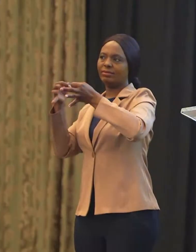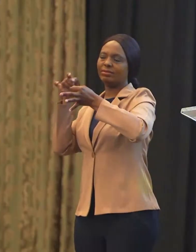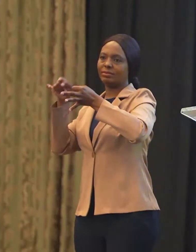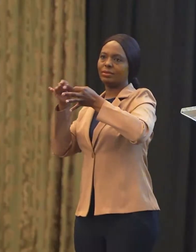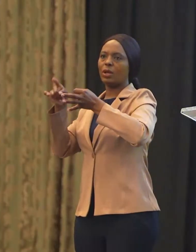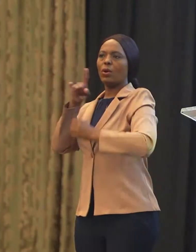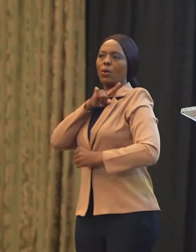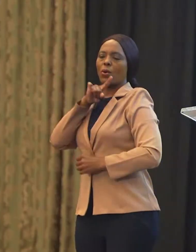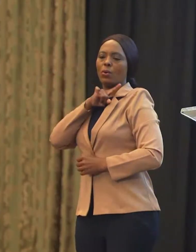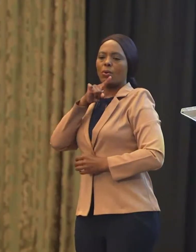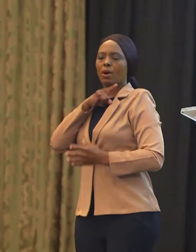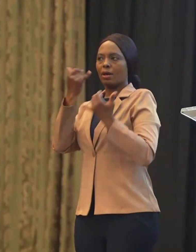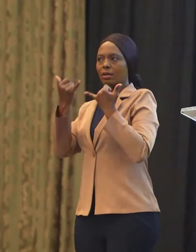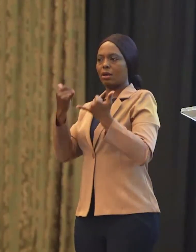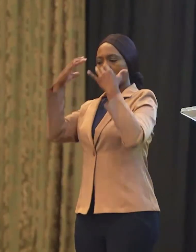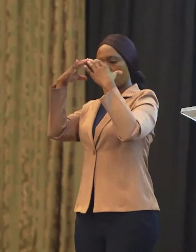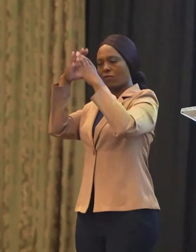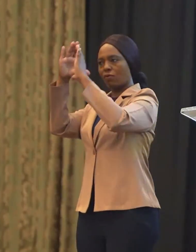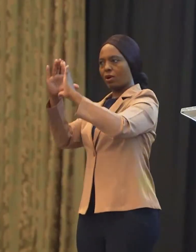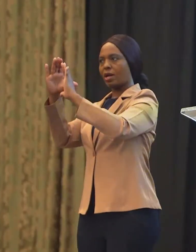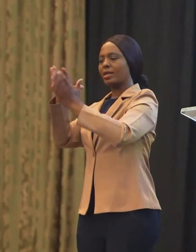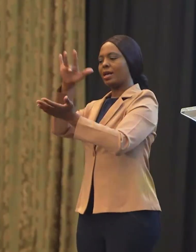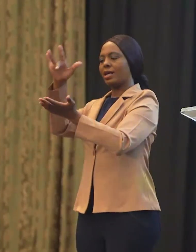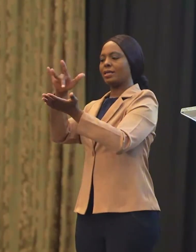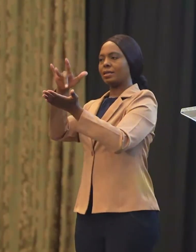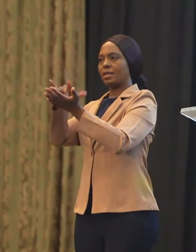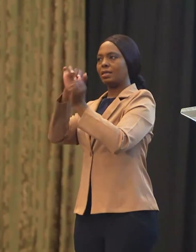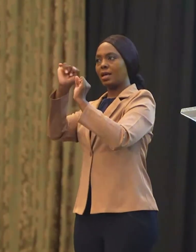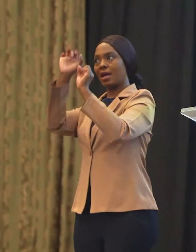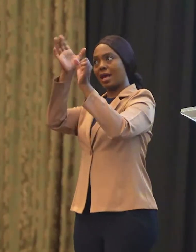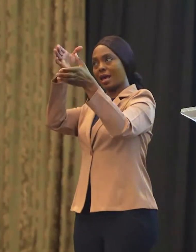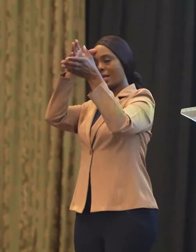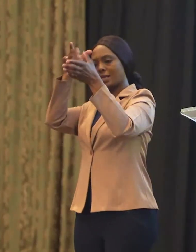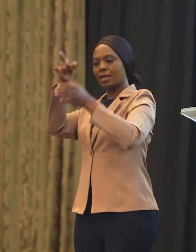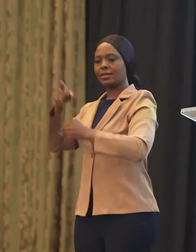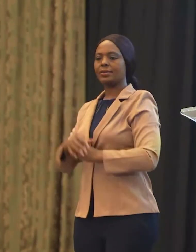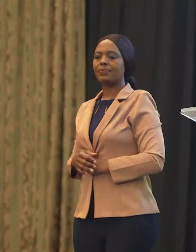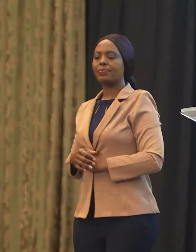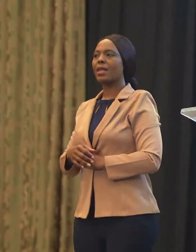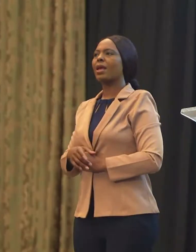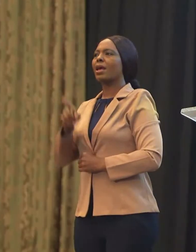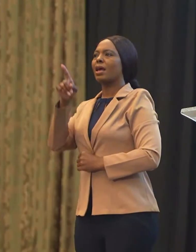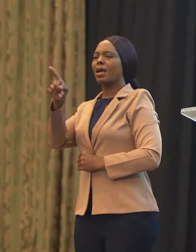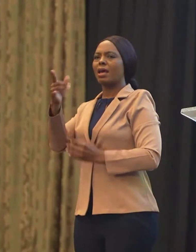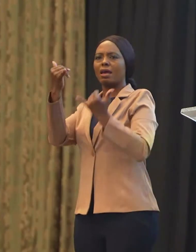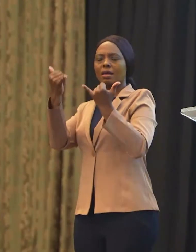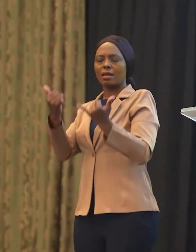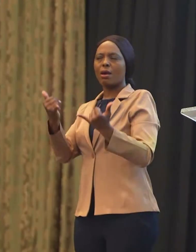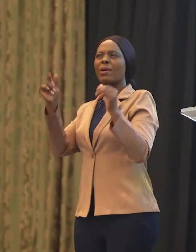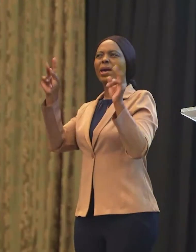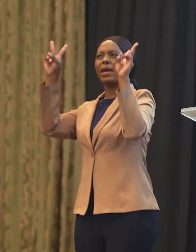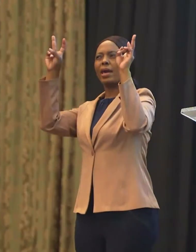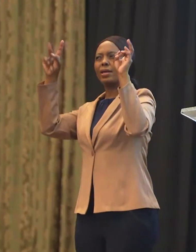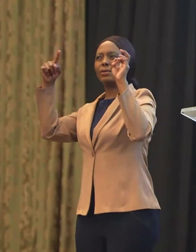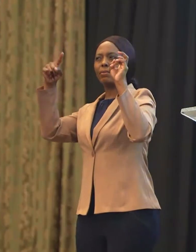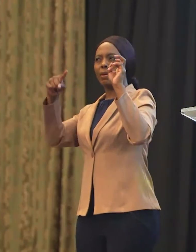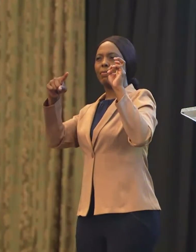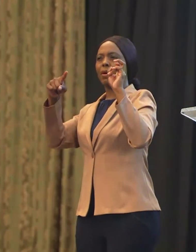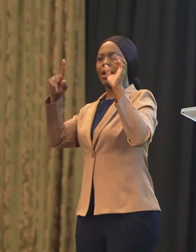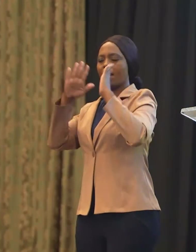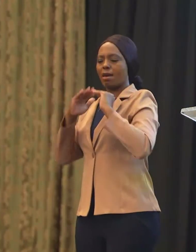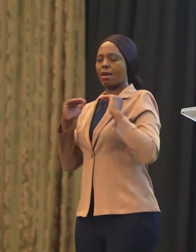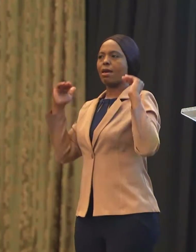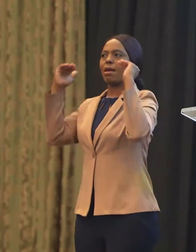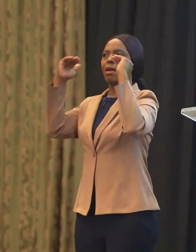why are we, focusing on the centers of excellence. And as you can see there, it's a matter of, equality